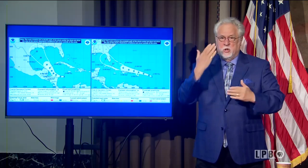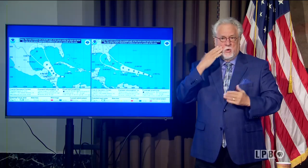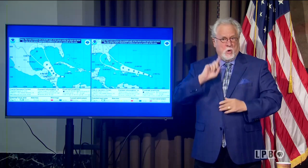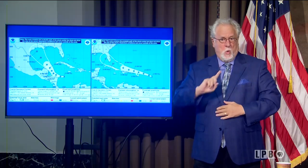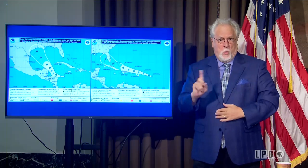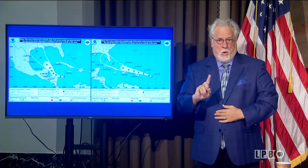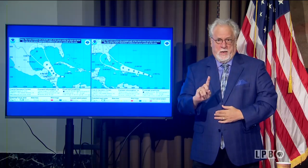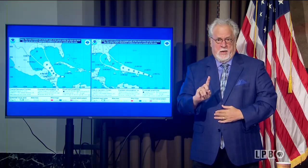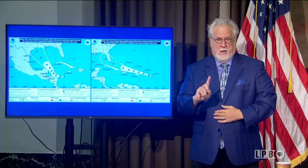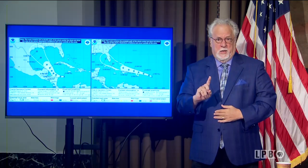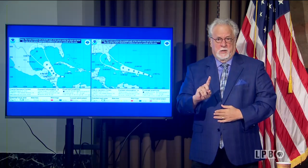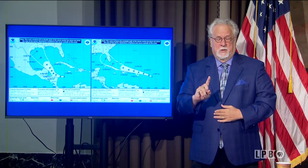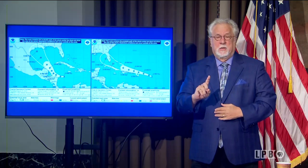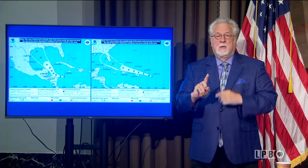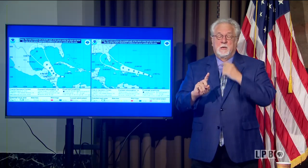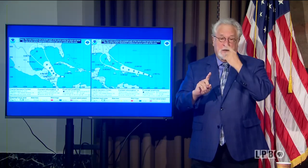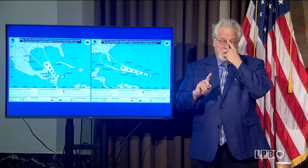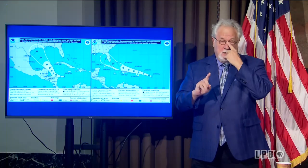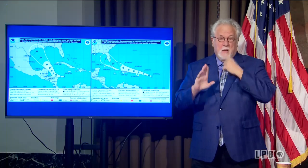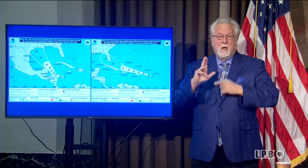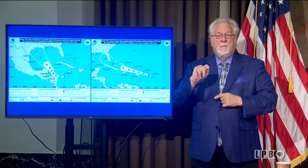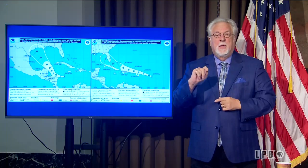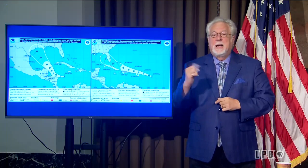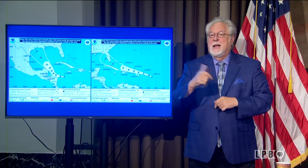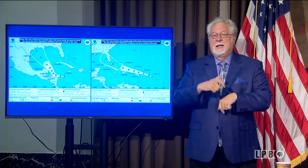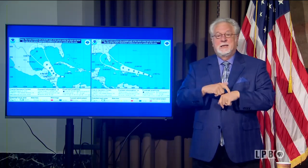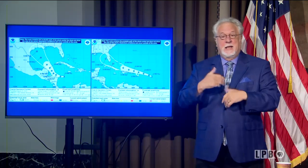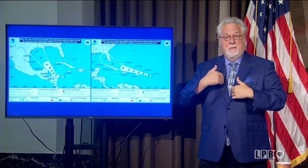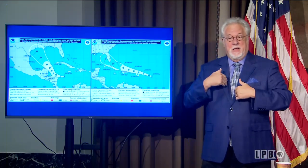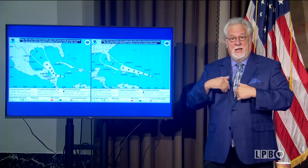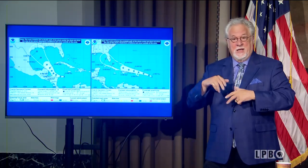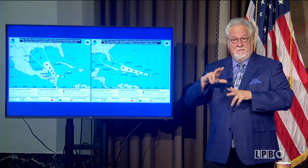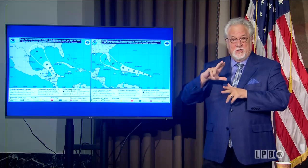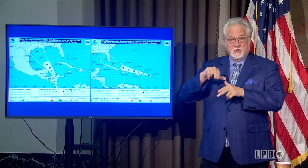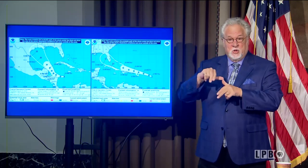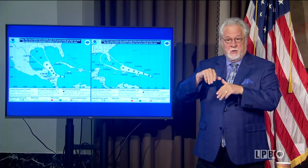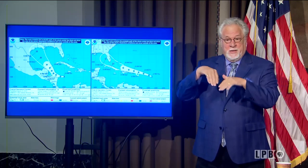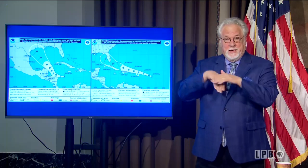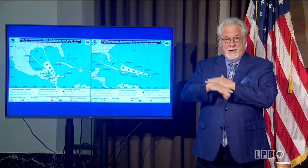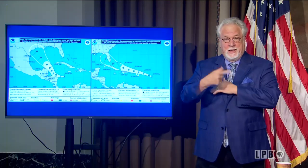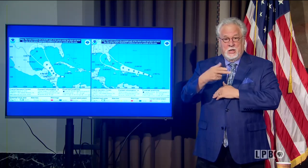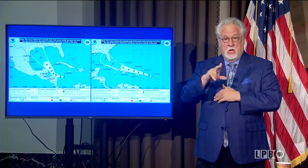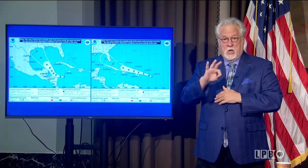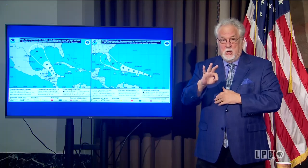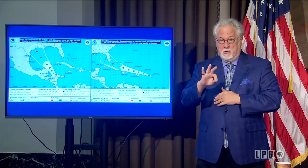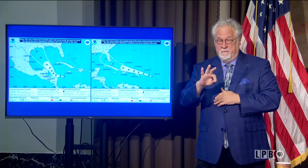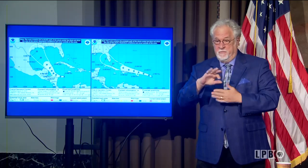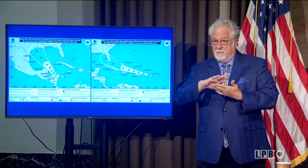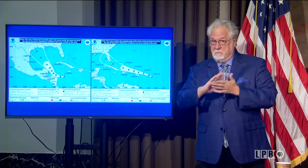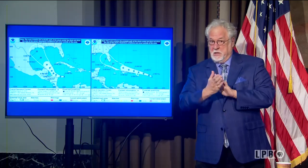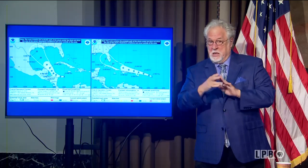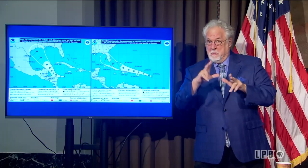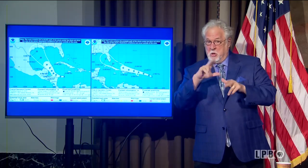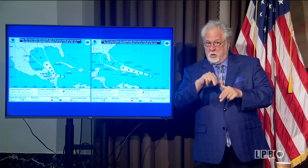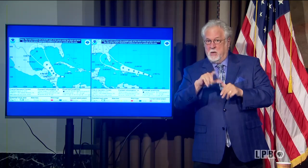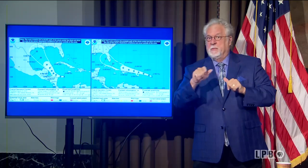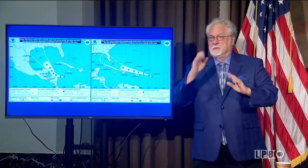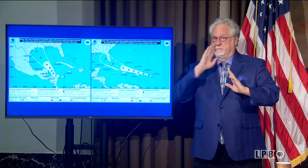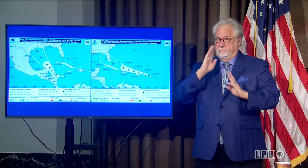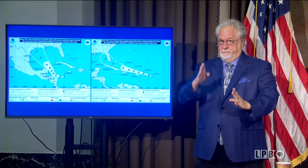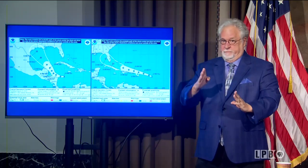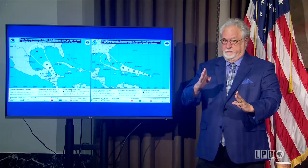that landfall will be, but anytime you have a storm that's going to enter the Gulf and is forecasted to be a hurricane, we need to all pay